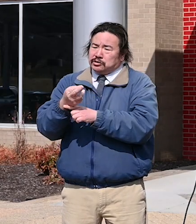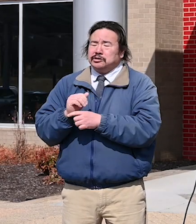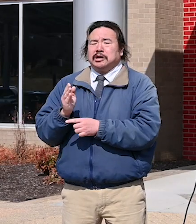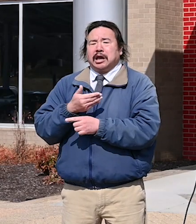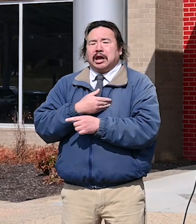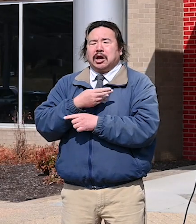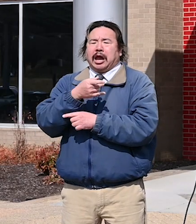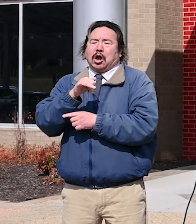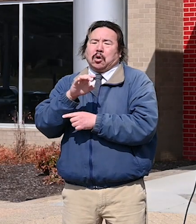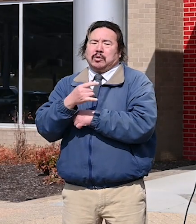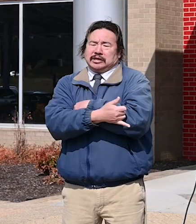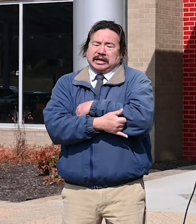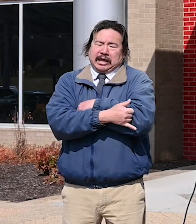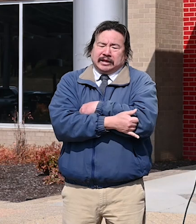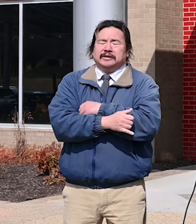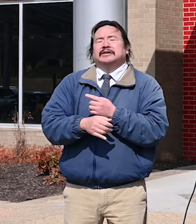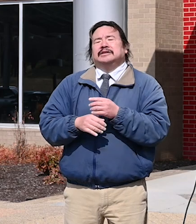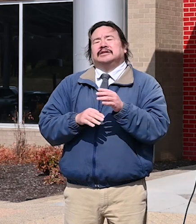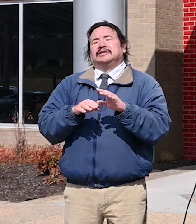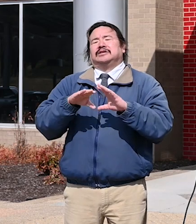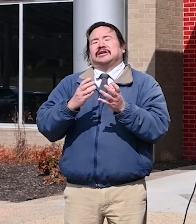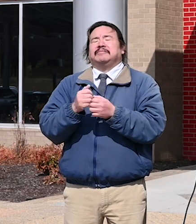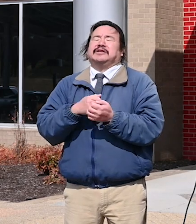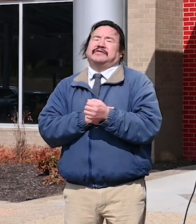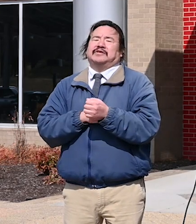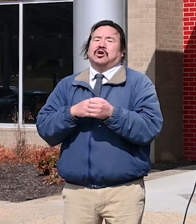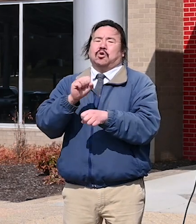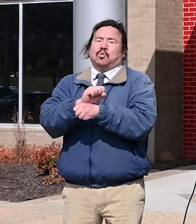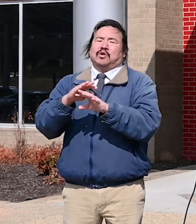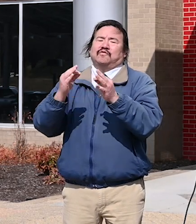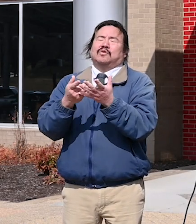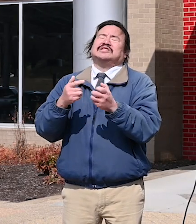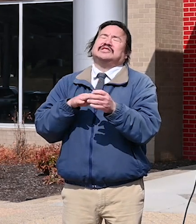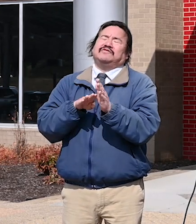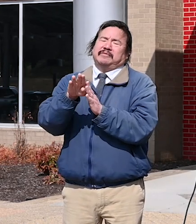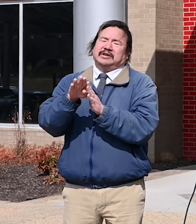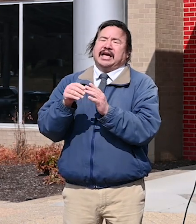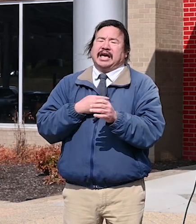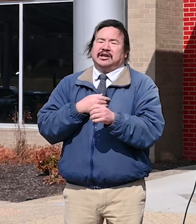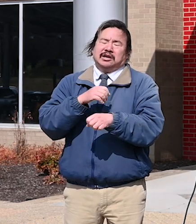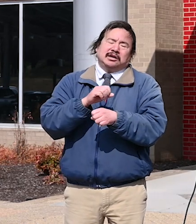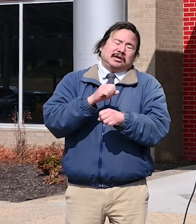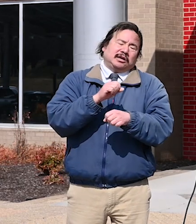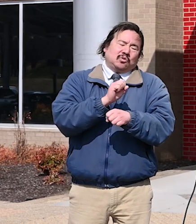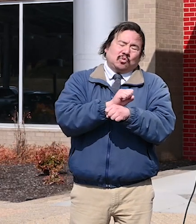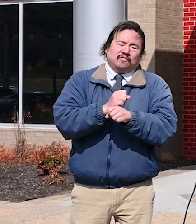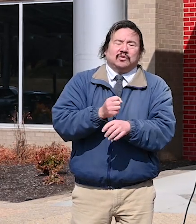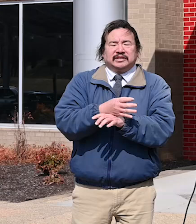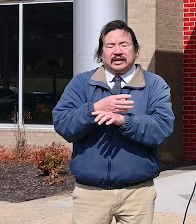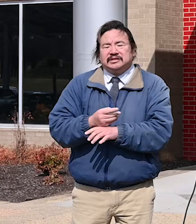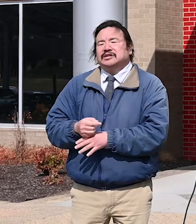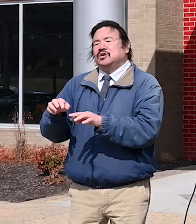Our Howard County Office of Workforce Development began offering additional hours for career counseling, resume building,